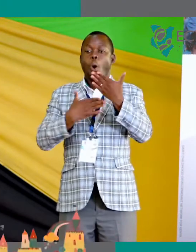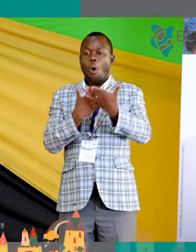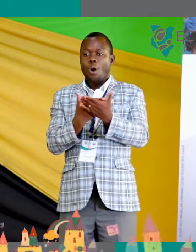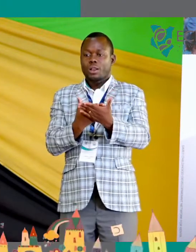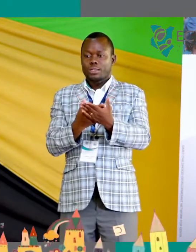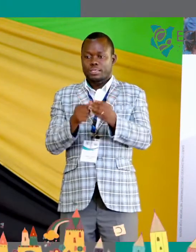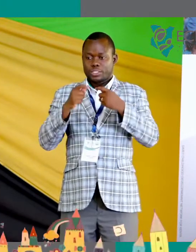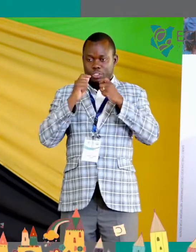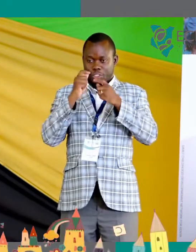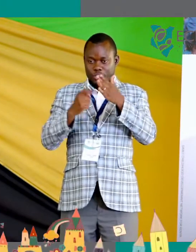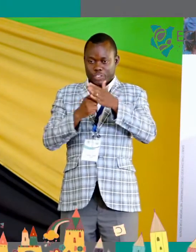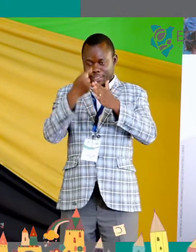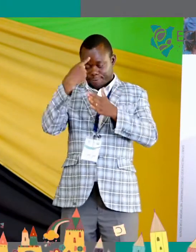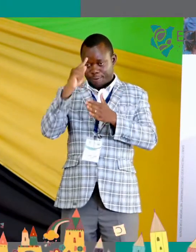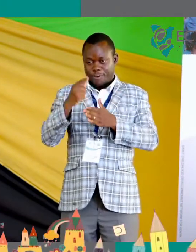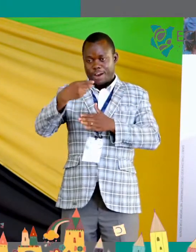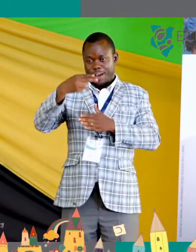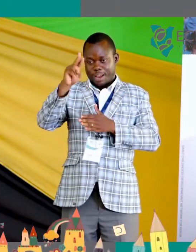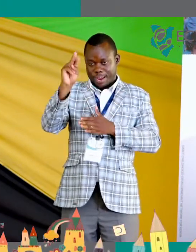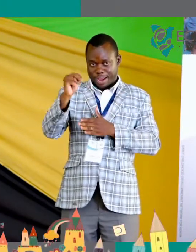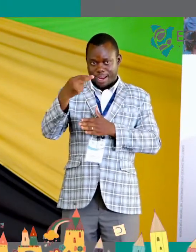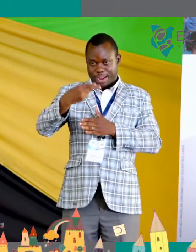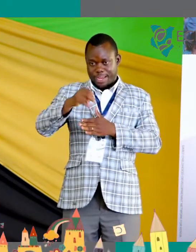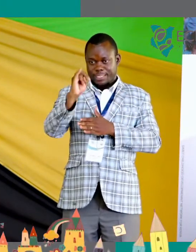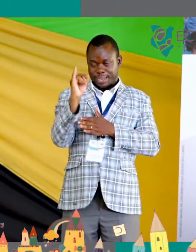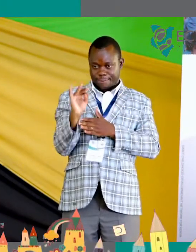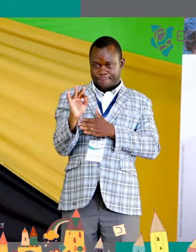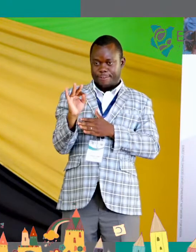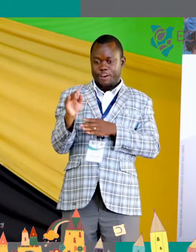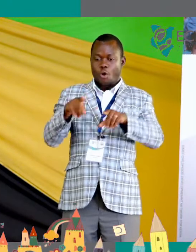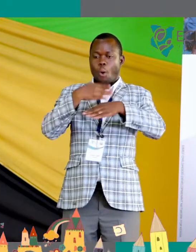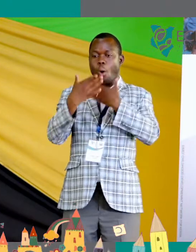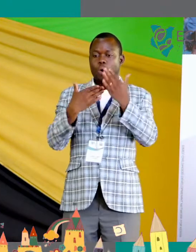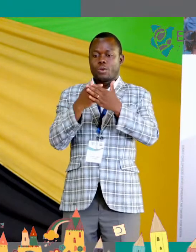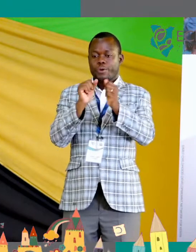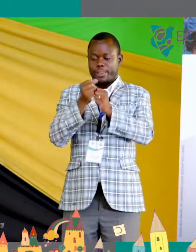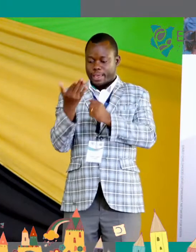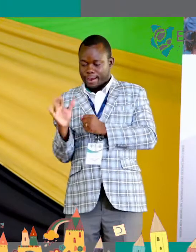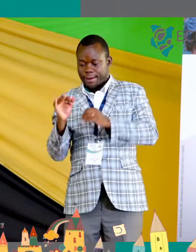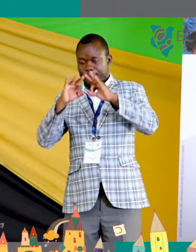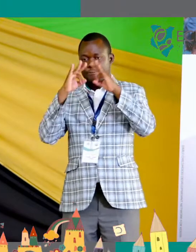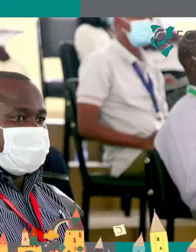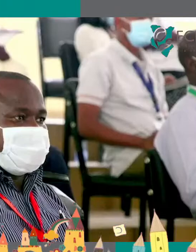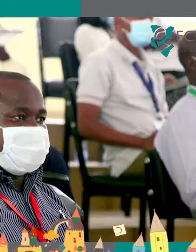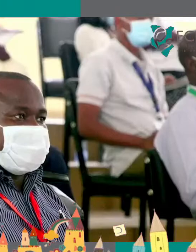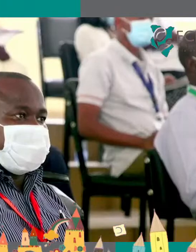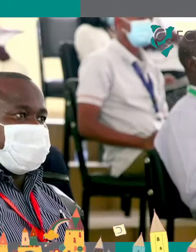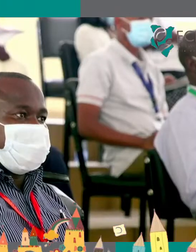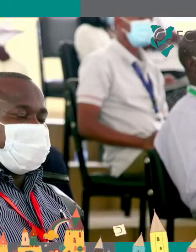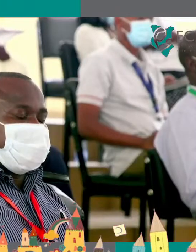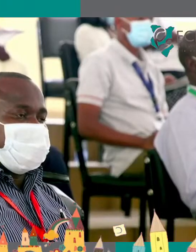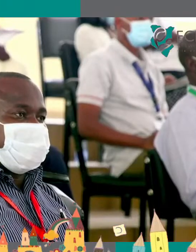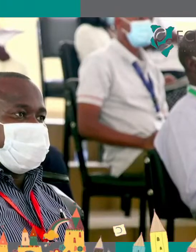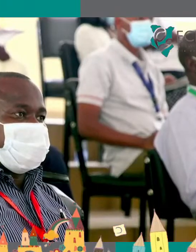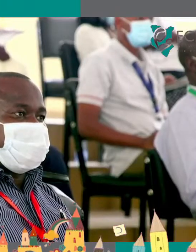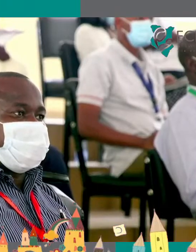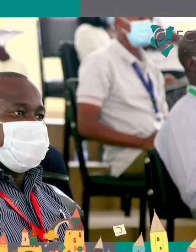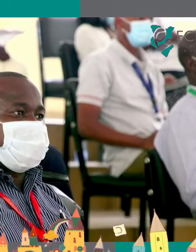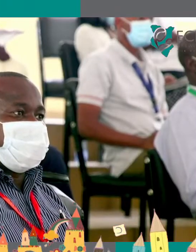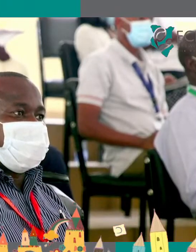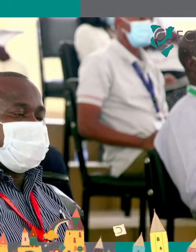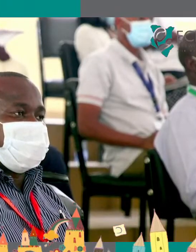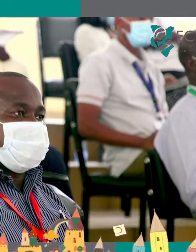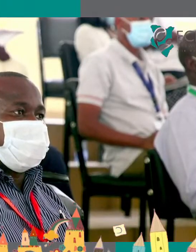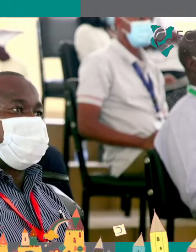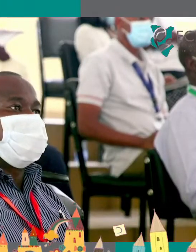covered, them and their families. We are bringing on board the national government on the child